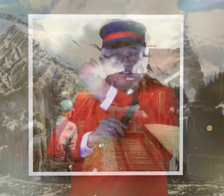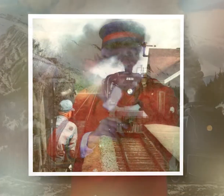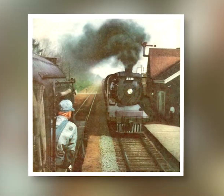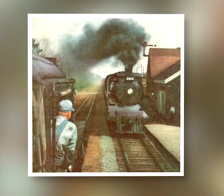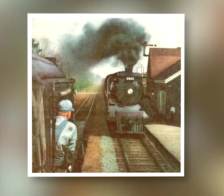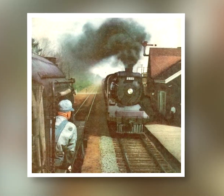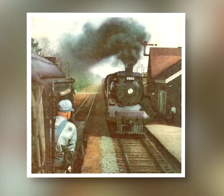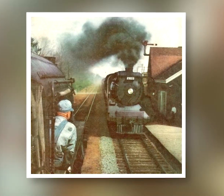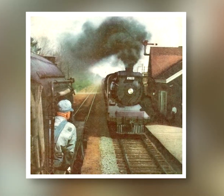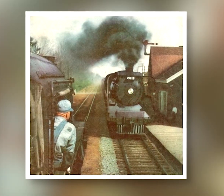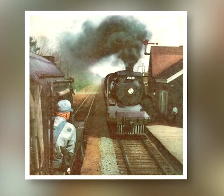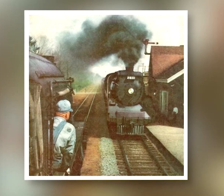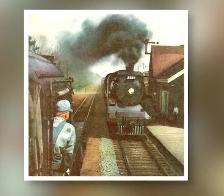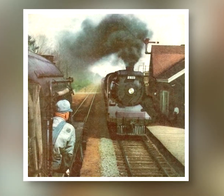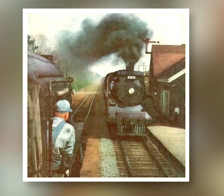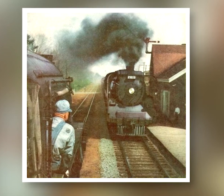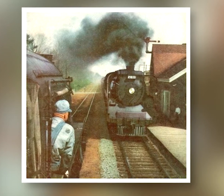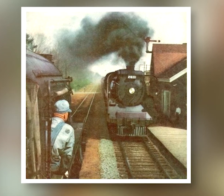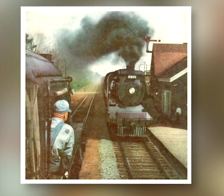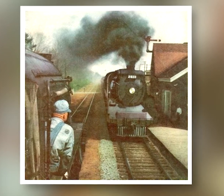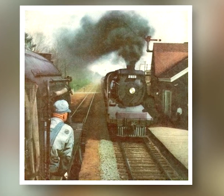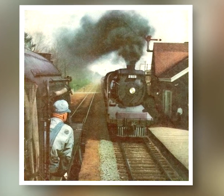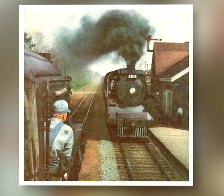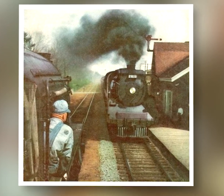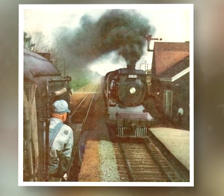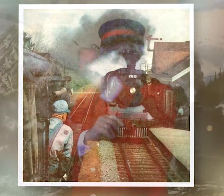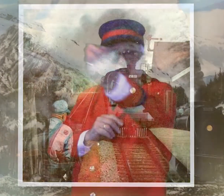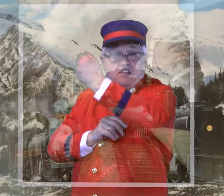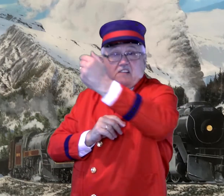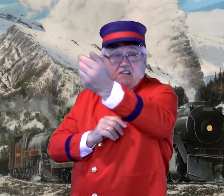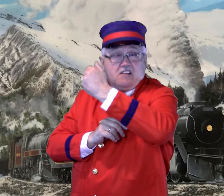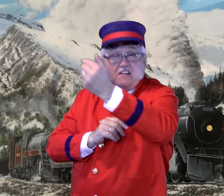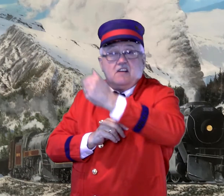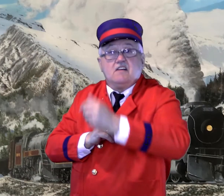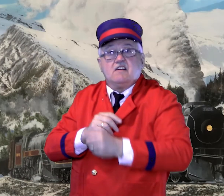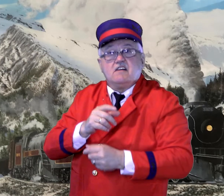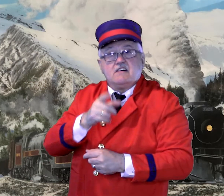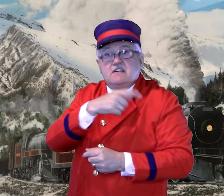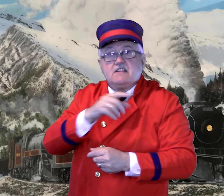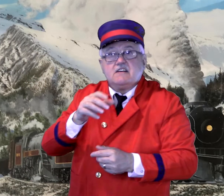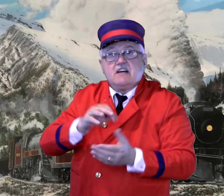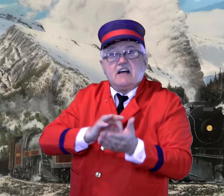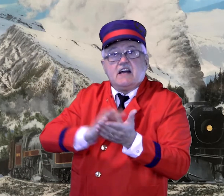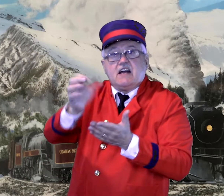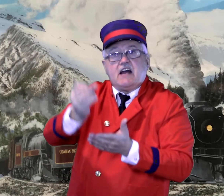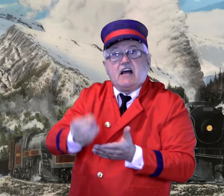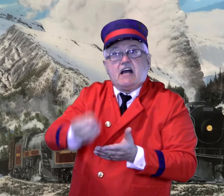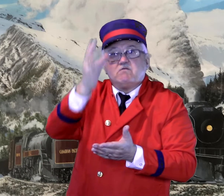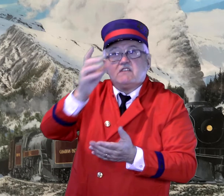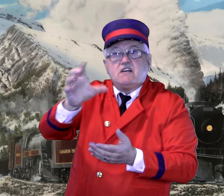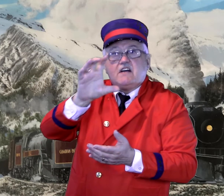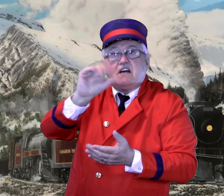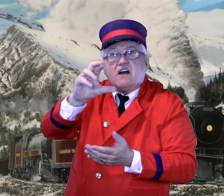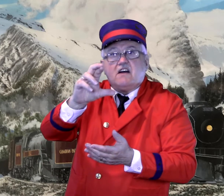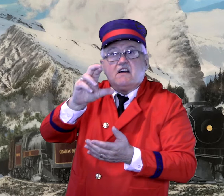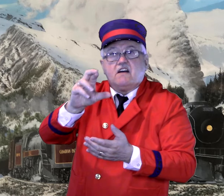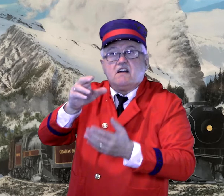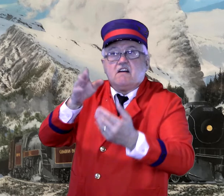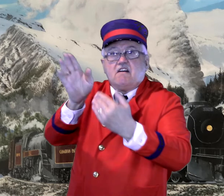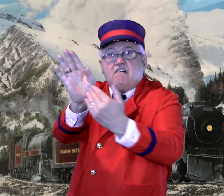Or there could be freight trains that they would meet along the route. The students would get together and make a game